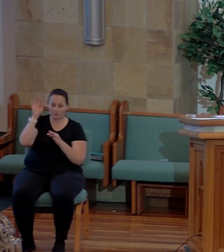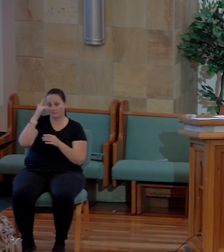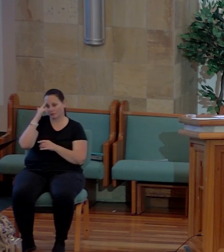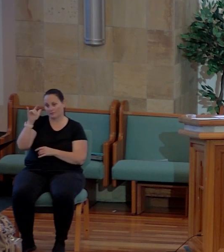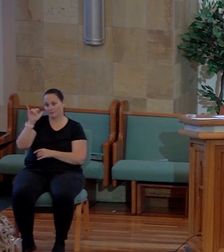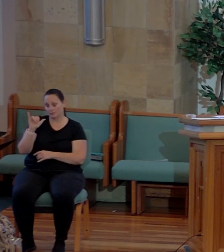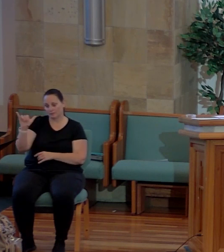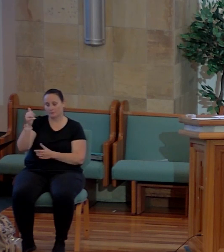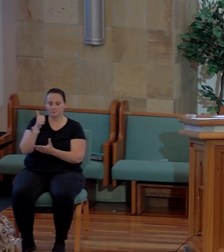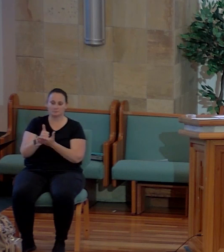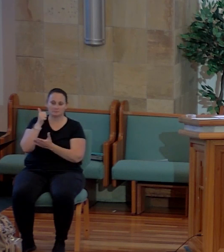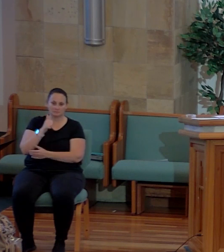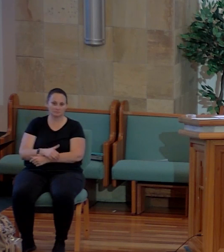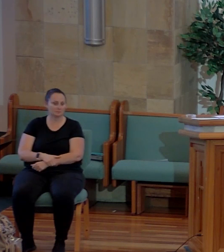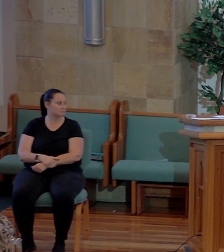ever. Amen.